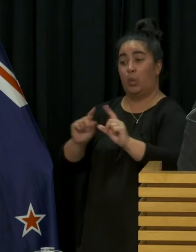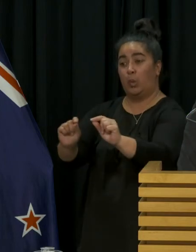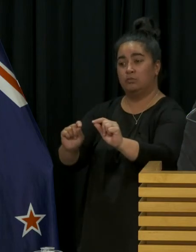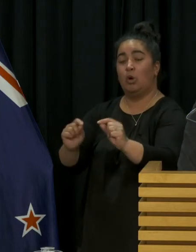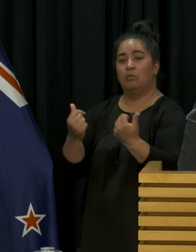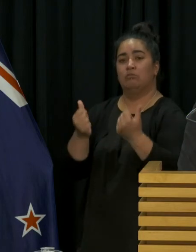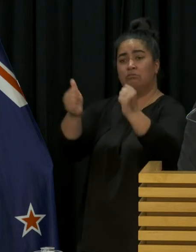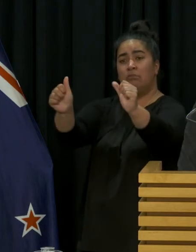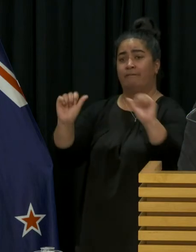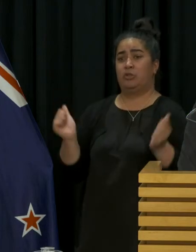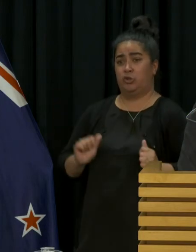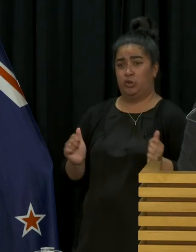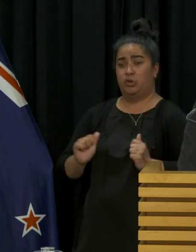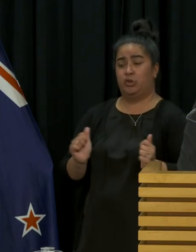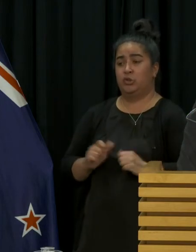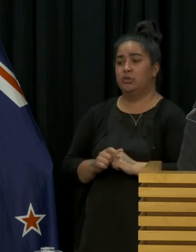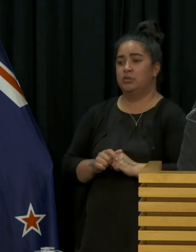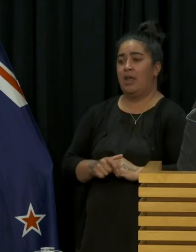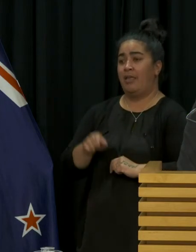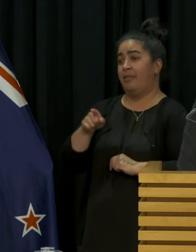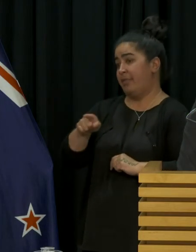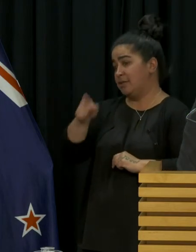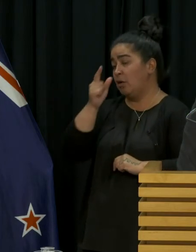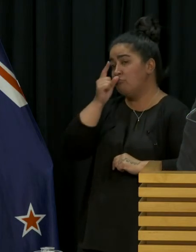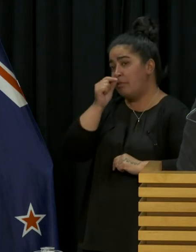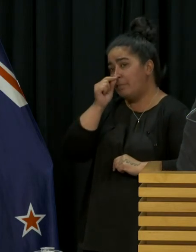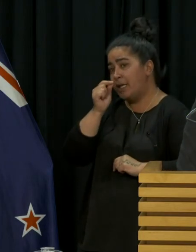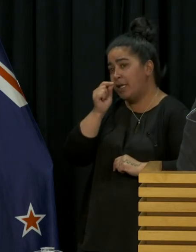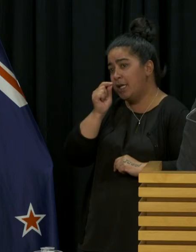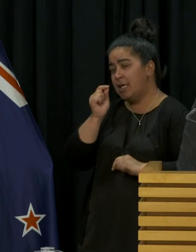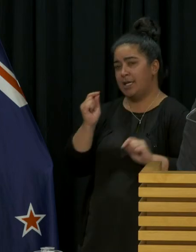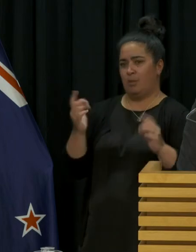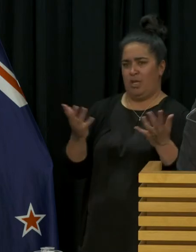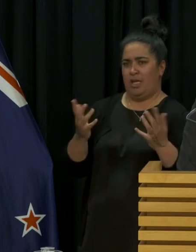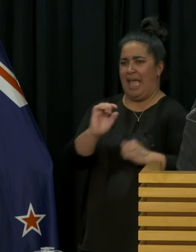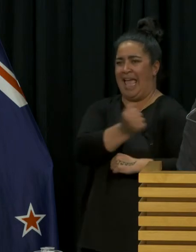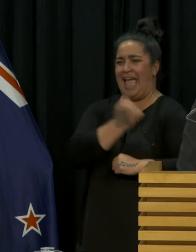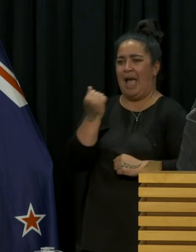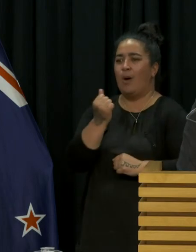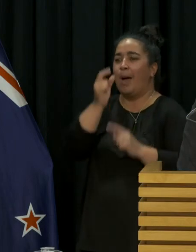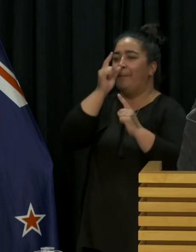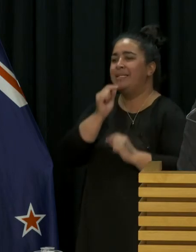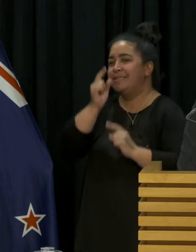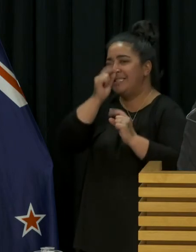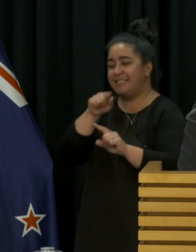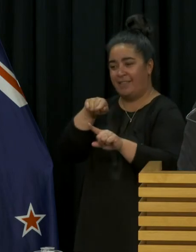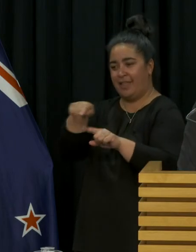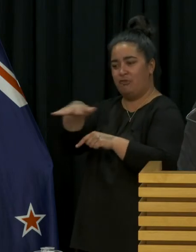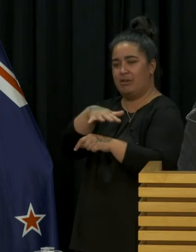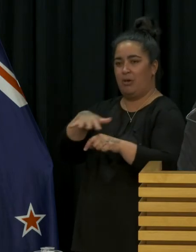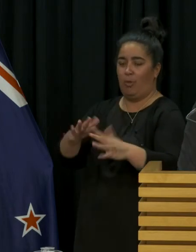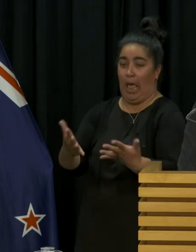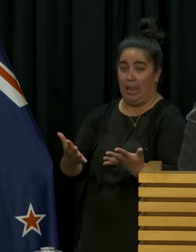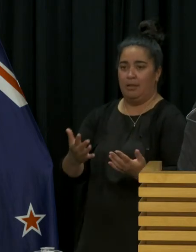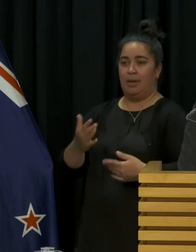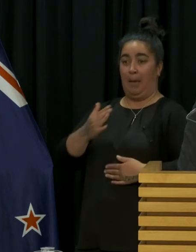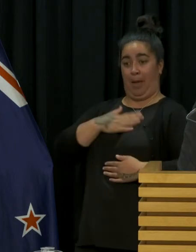did that. That's probably really where our abilities in that area, or at least mine,